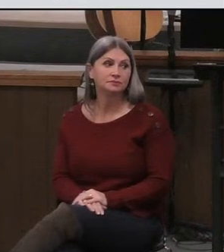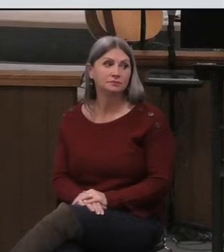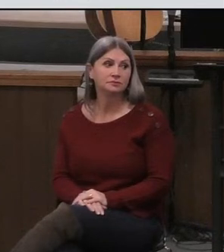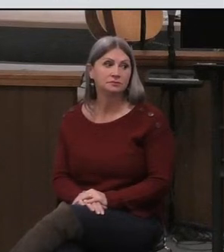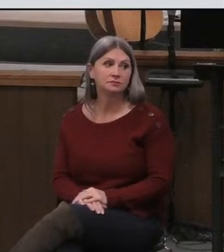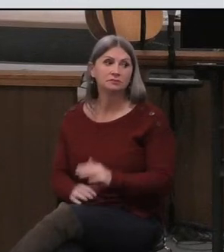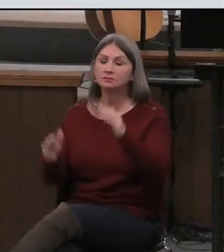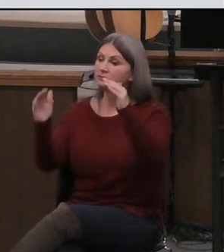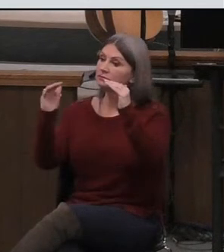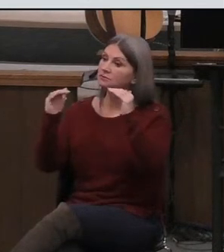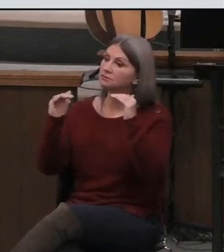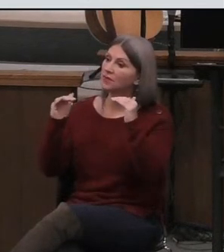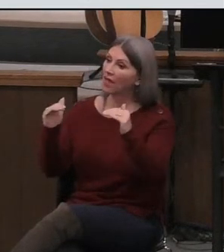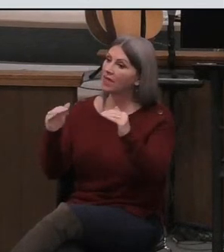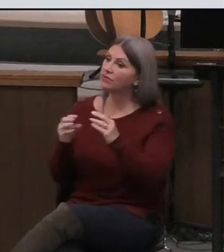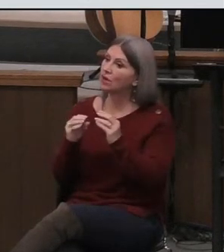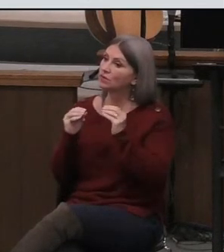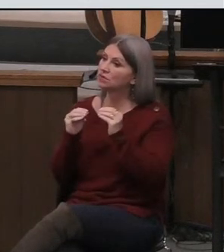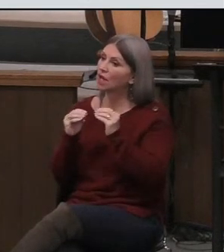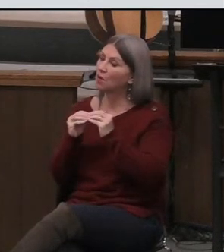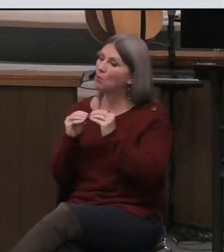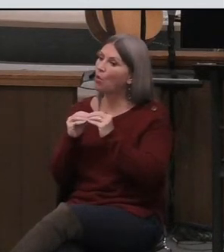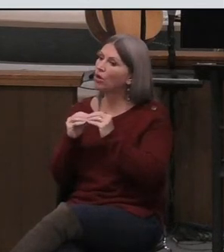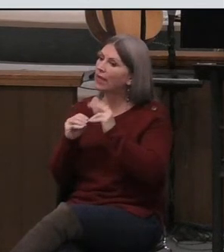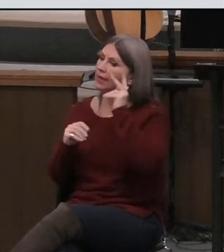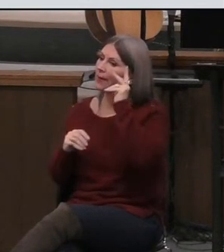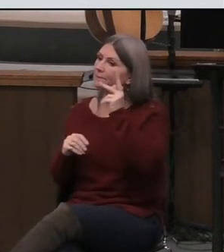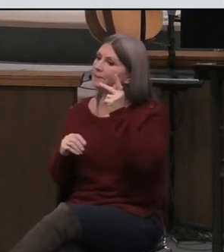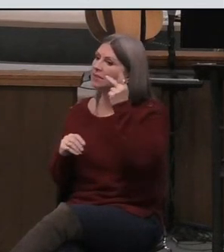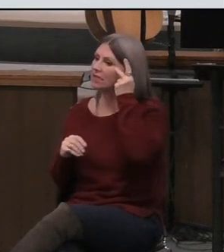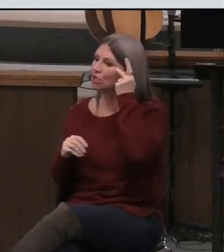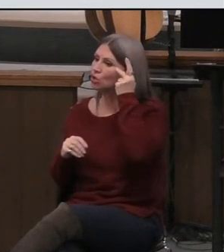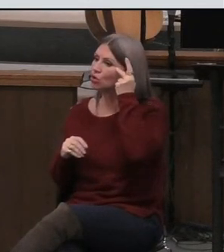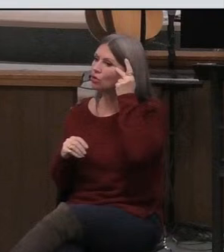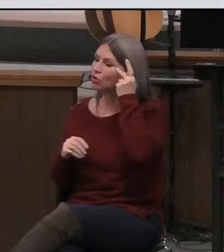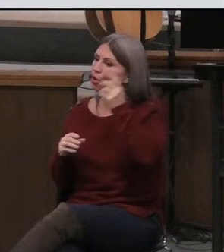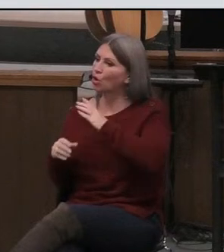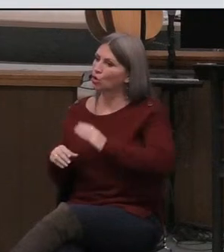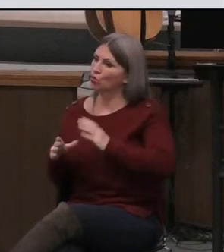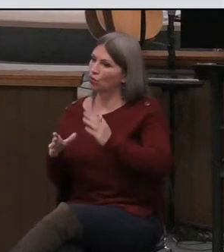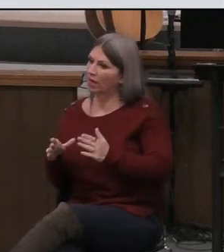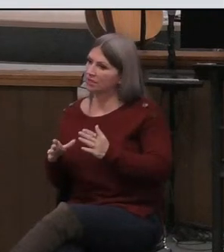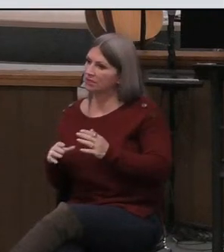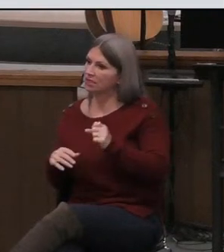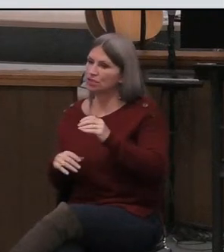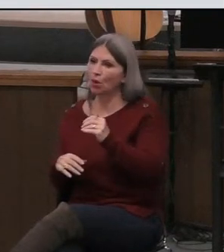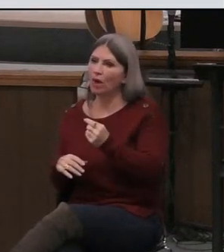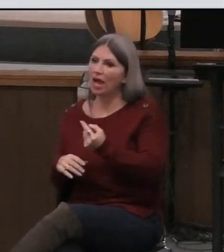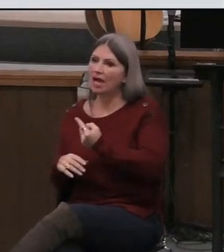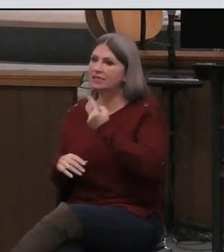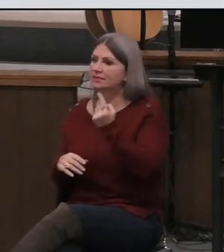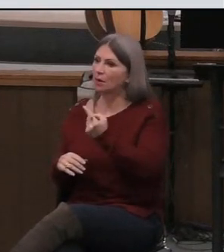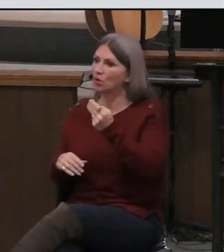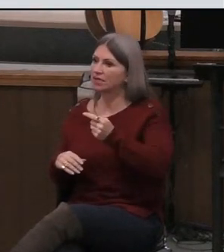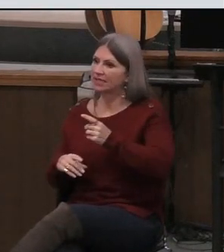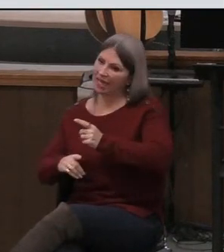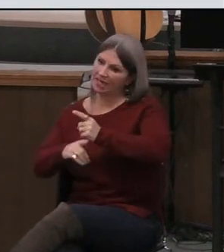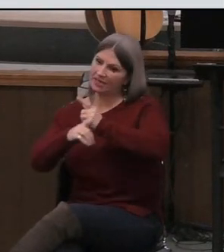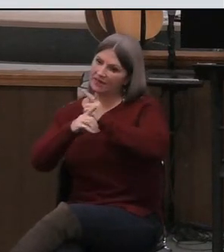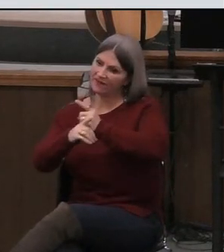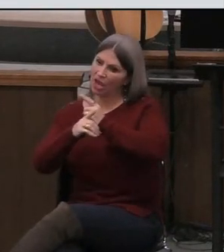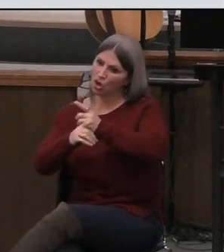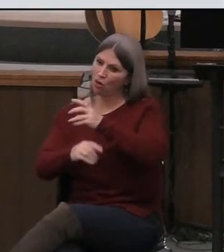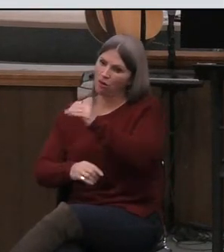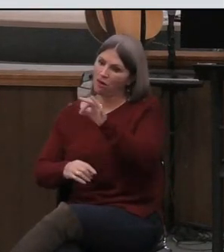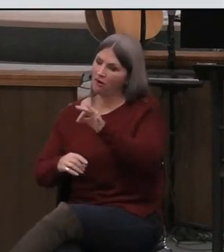And then there are the more political Christ, like the one who is a courageous defender of family